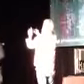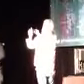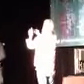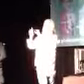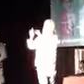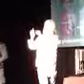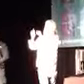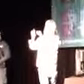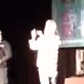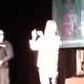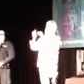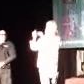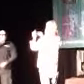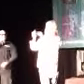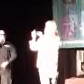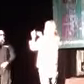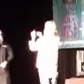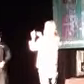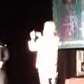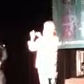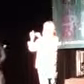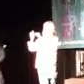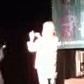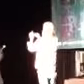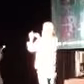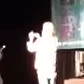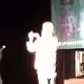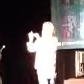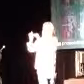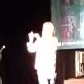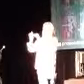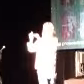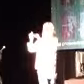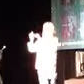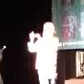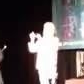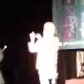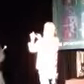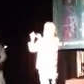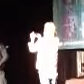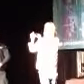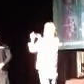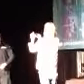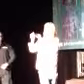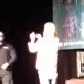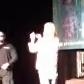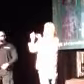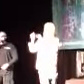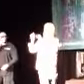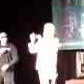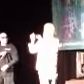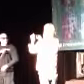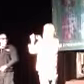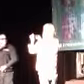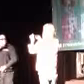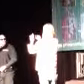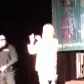by You'll see all my legs, I'm giving you tips to satisfy Hold on, hold on, I've